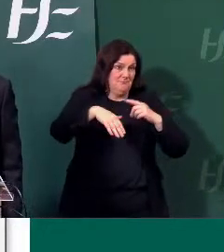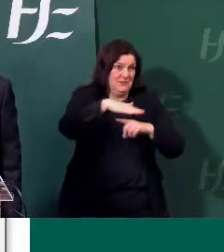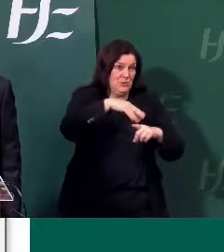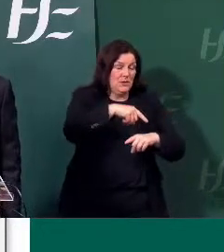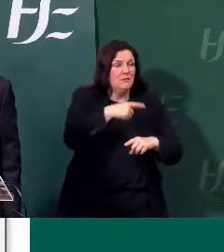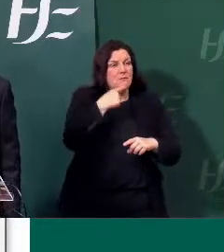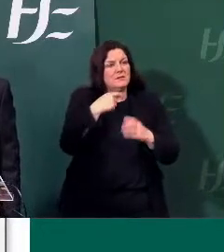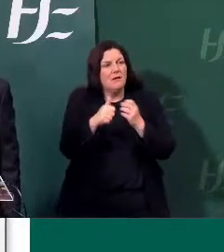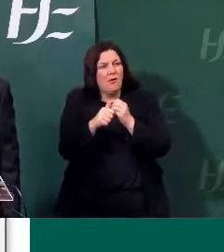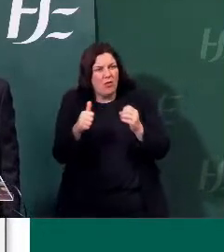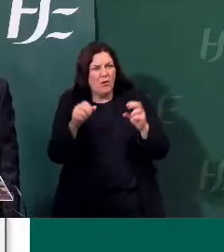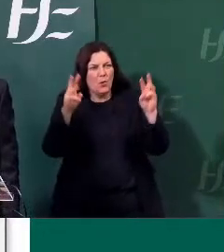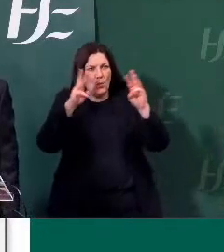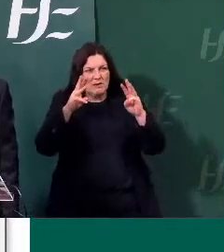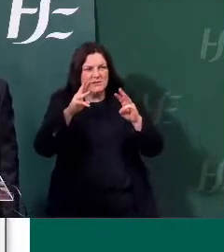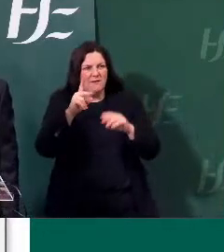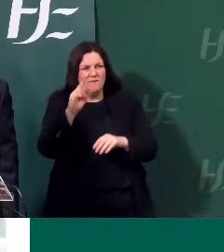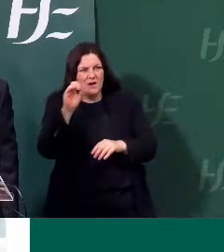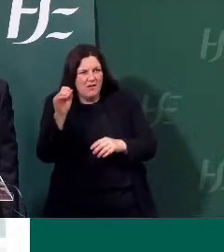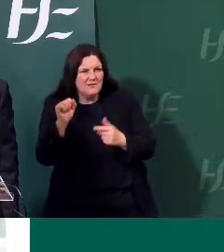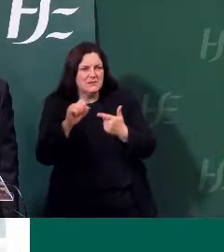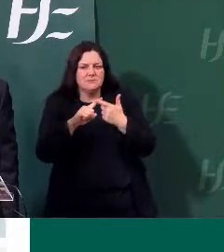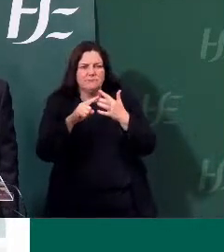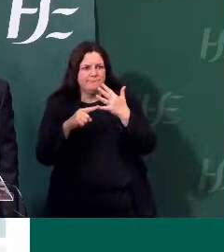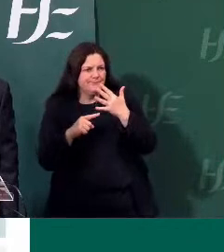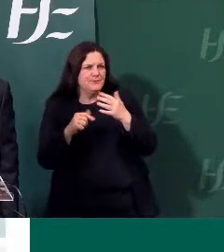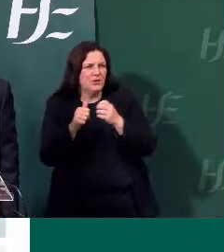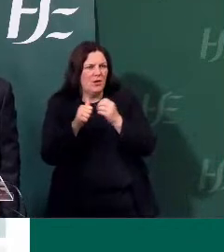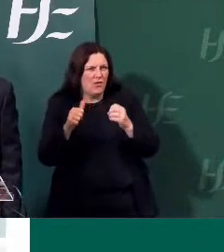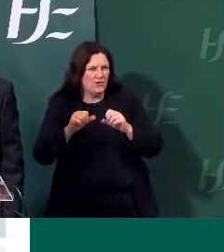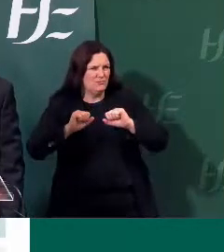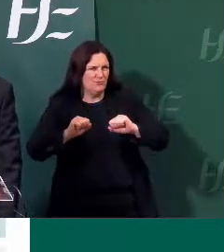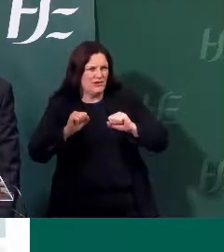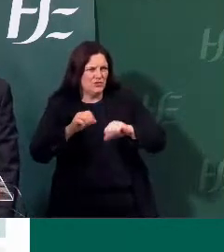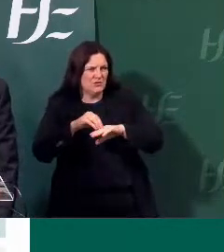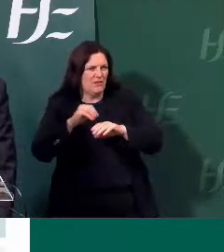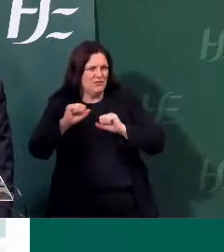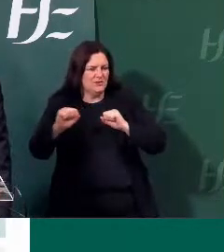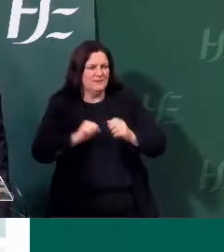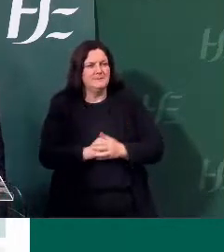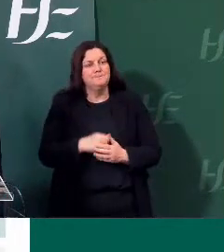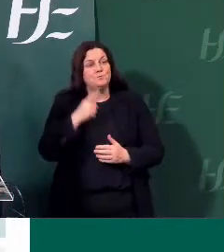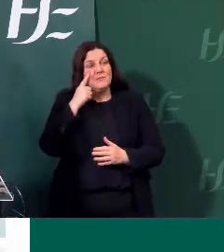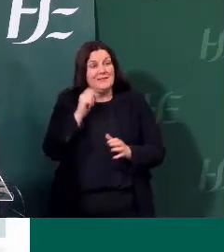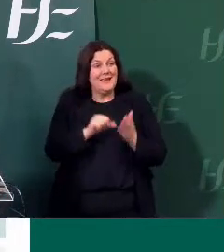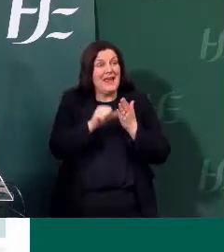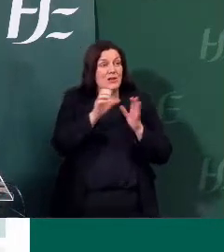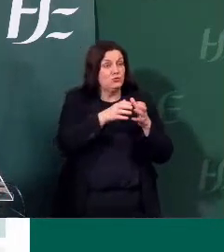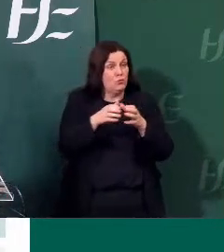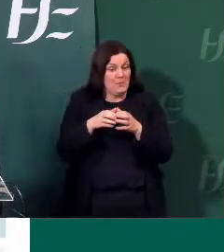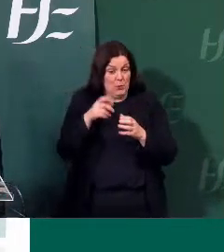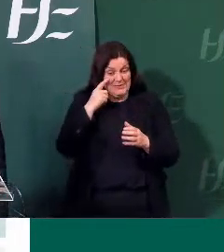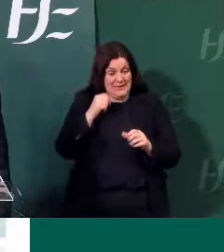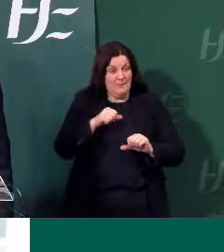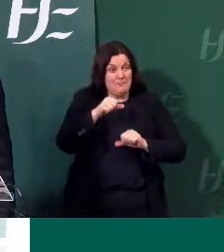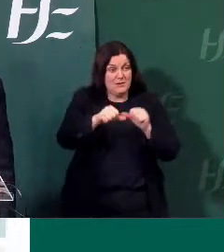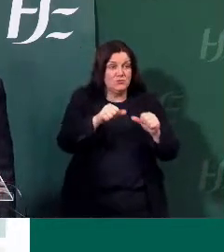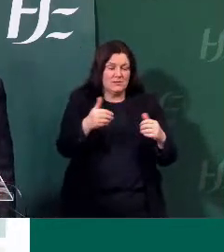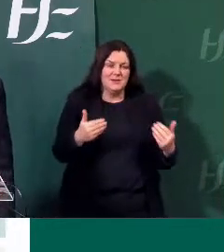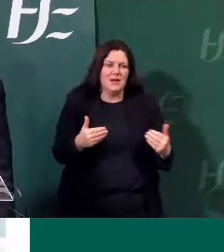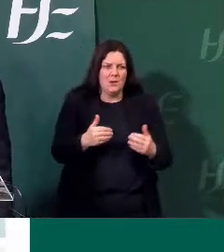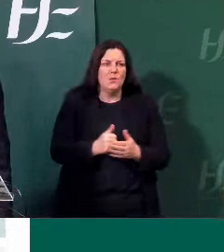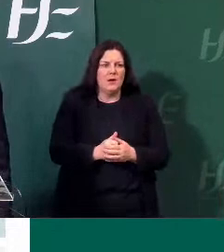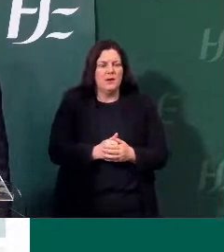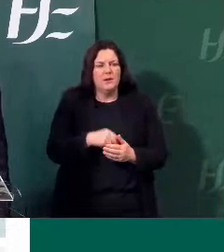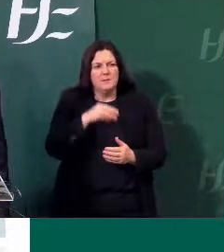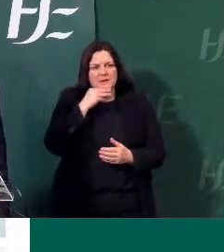to maintain in other essential services. So looking at the age group, what we're seeing is a trend now, which is certainly a